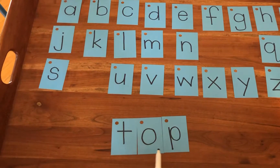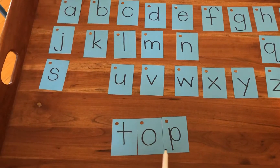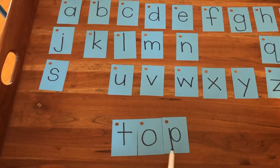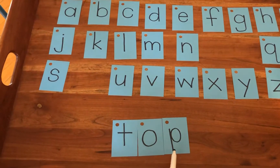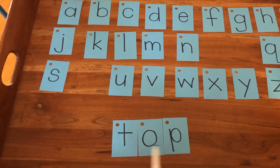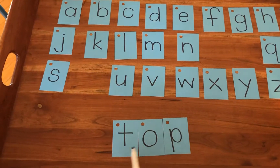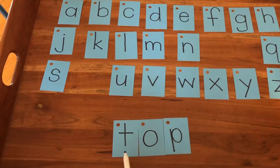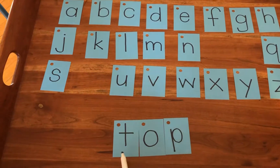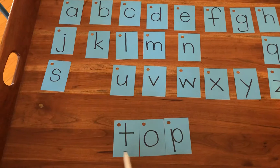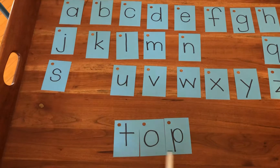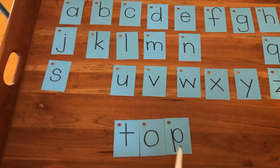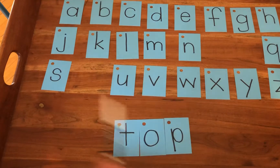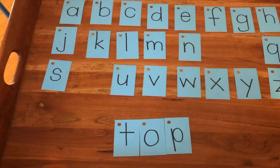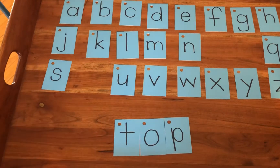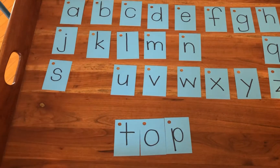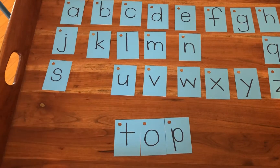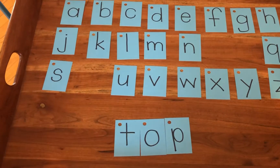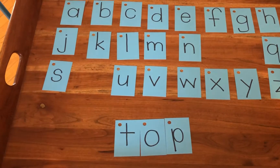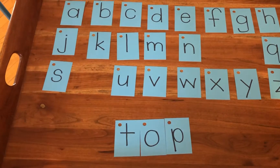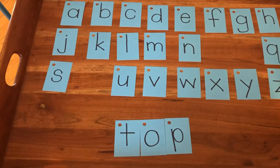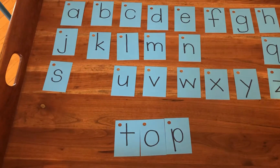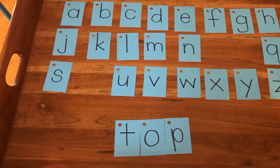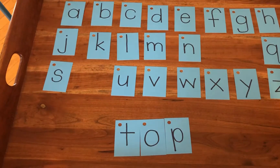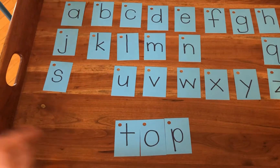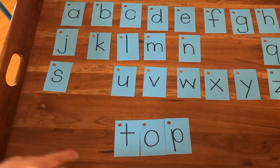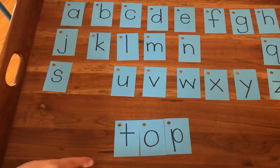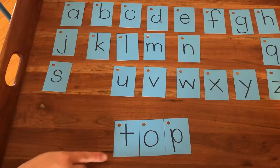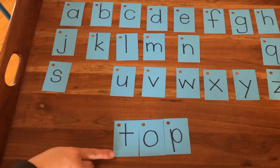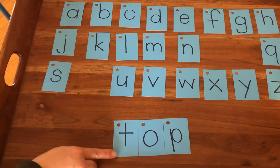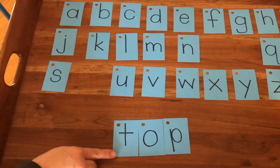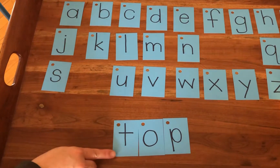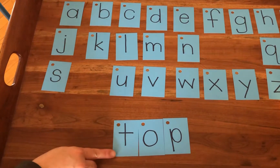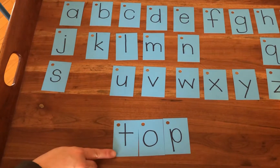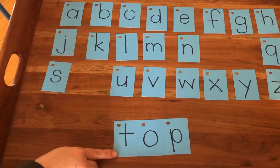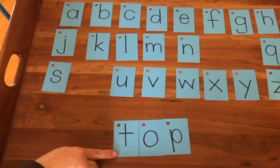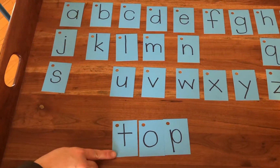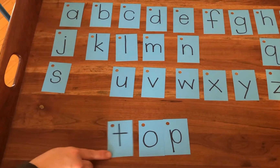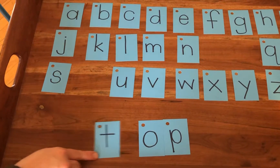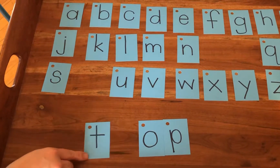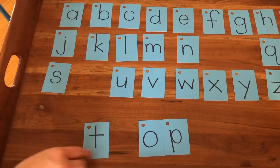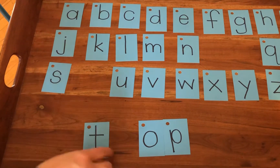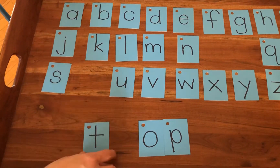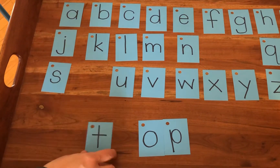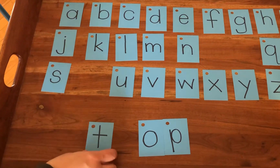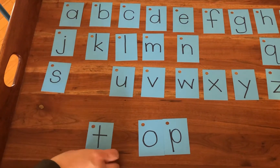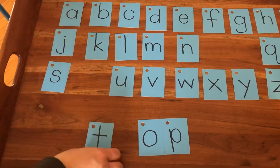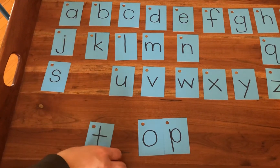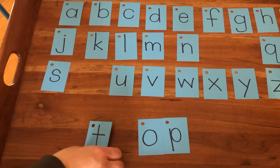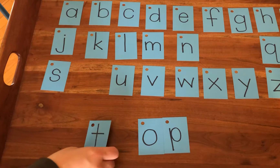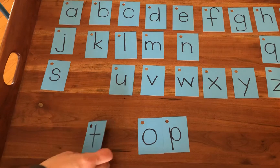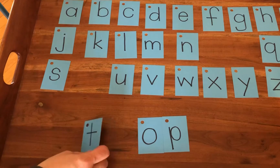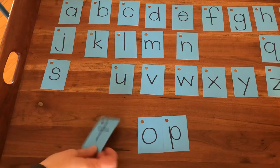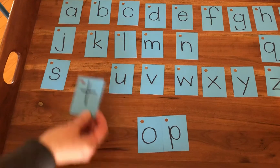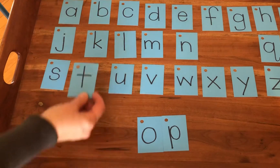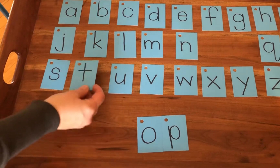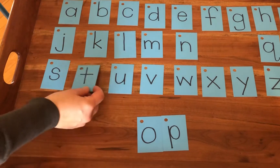top, top. Now let's build a rhyming word. Take away the T, put it back where